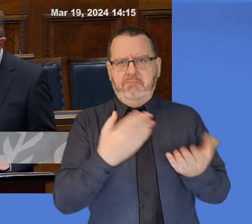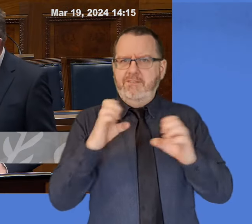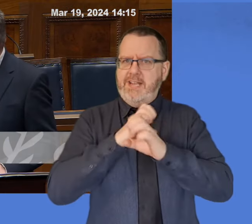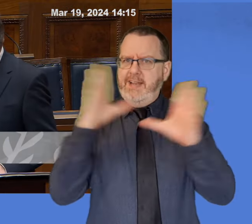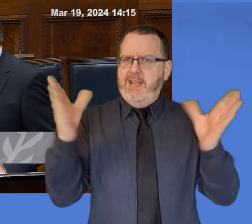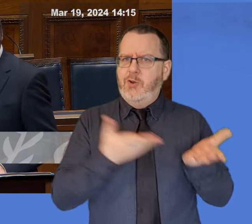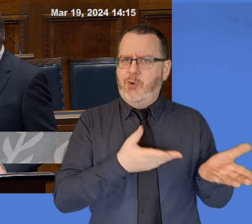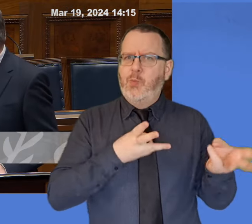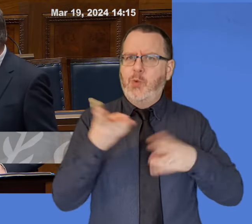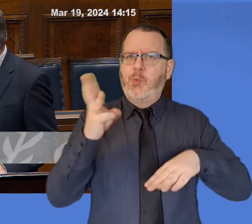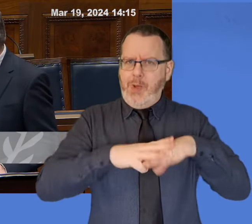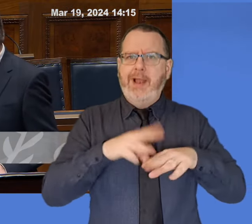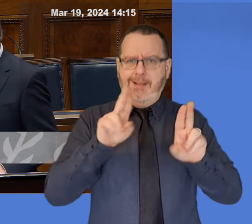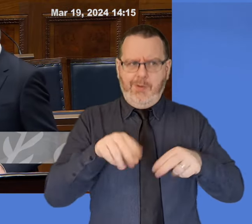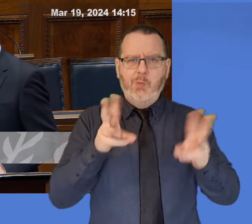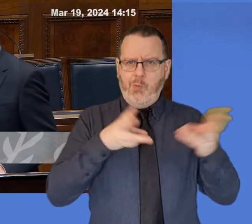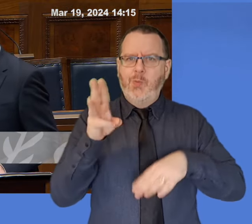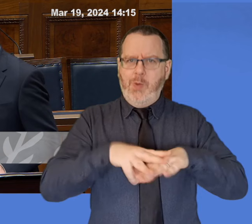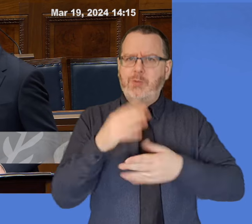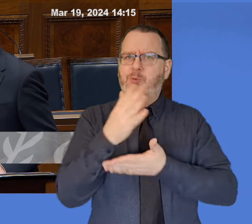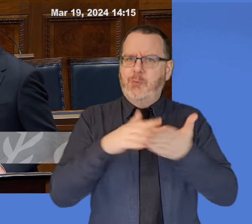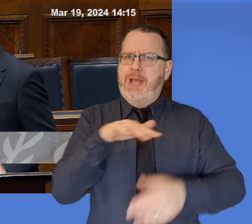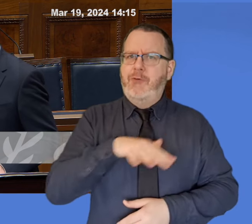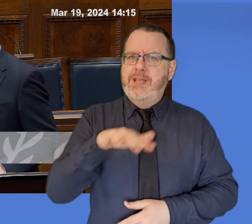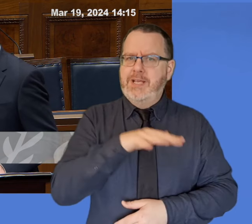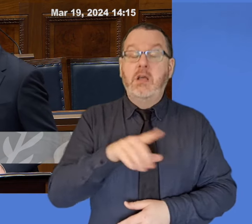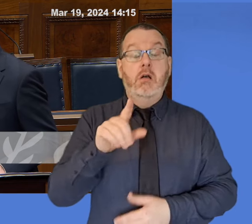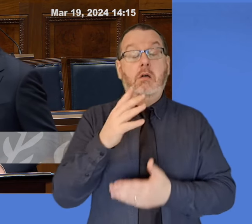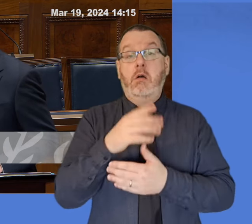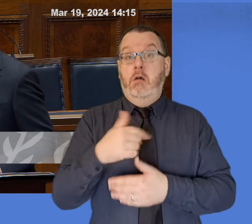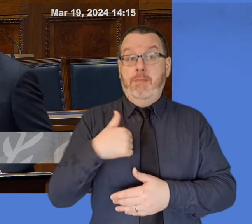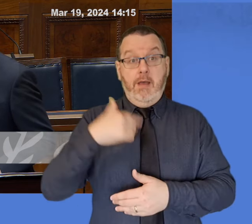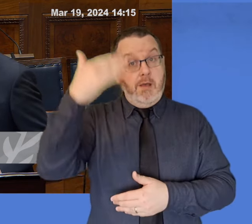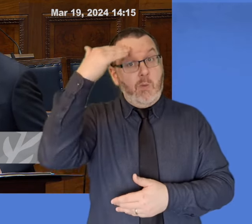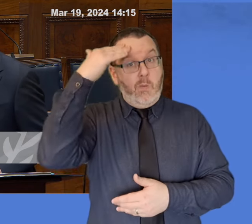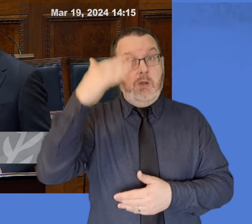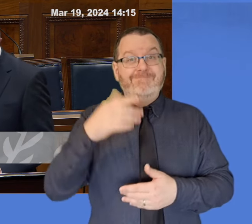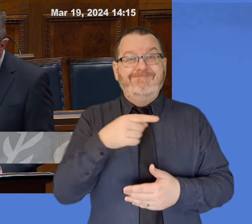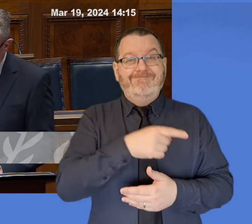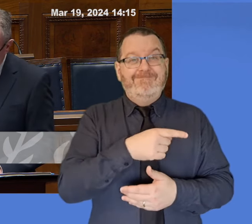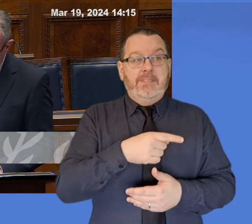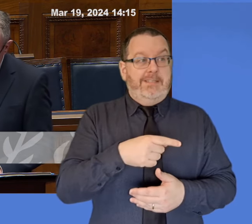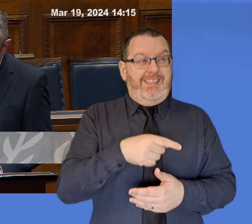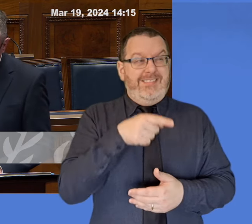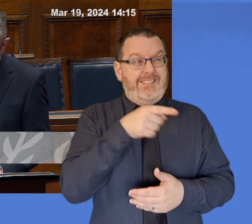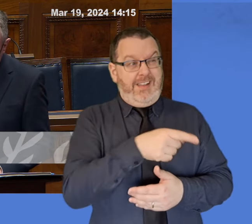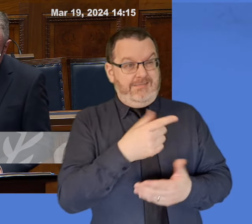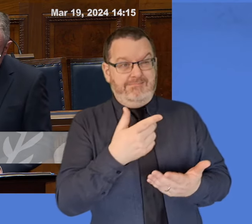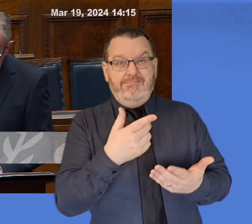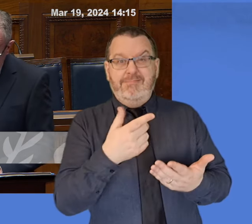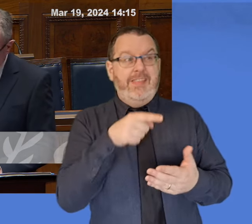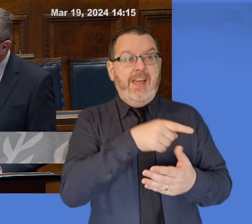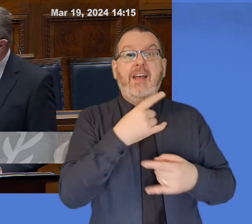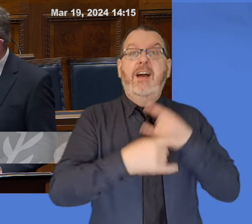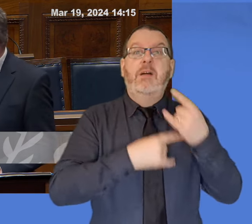been alerted to the fact that there is not a significant uptake in that, because there's a lack of information. And certainly in terms of the work that